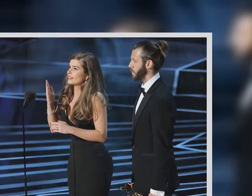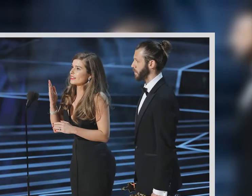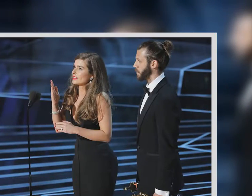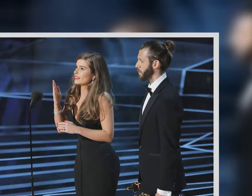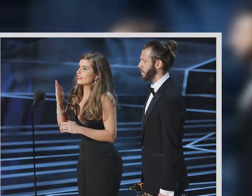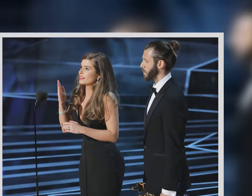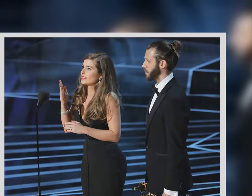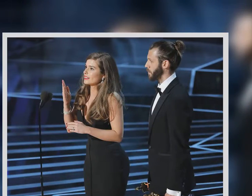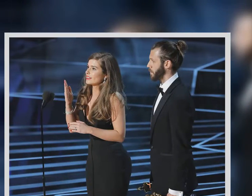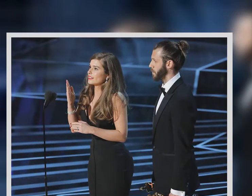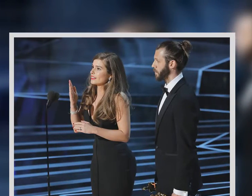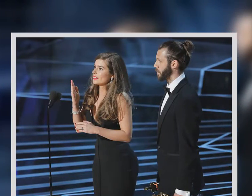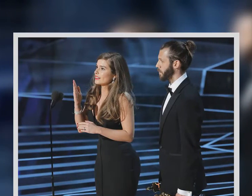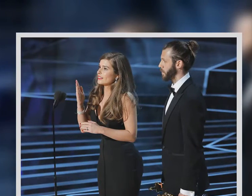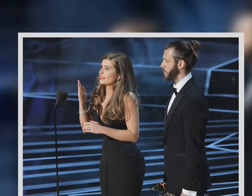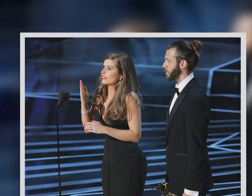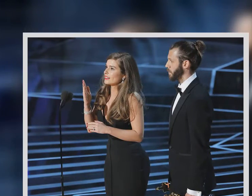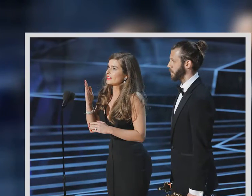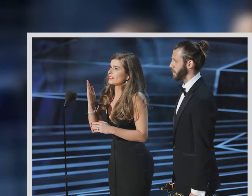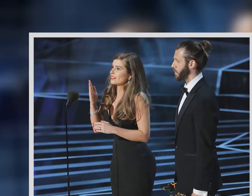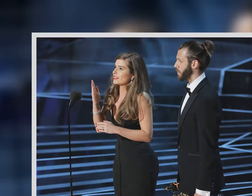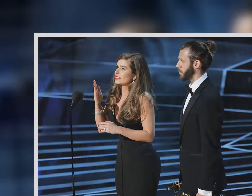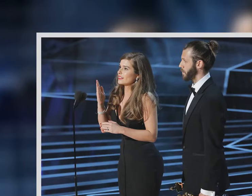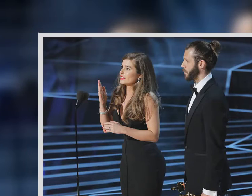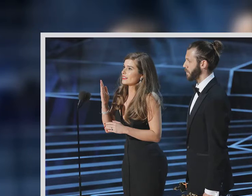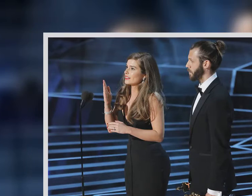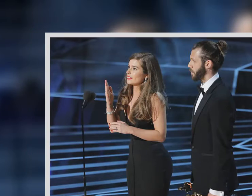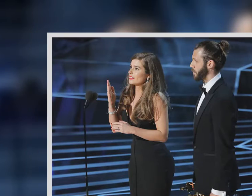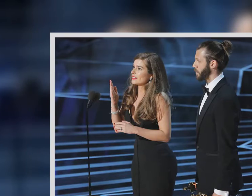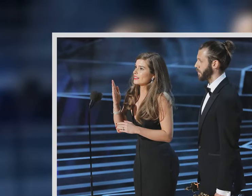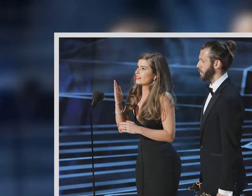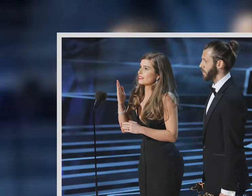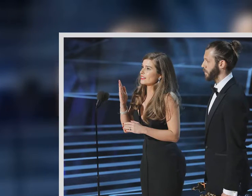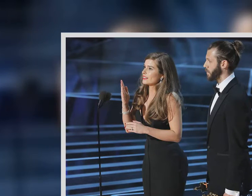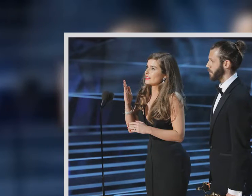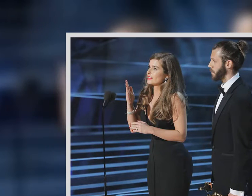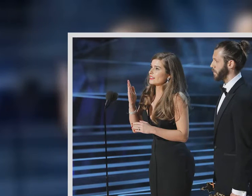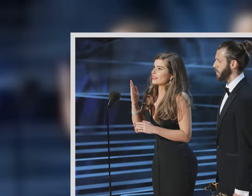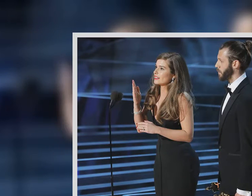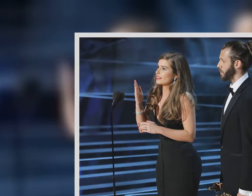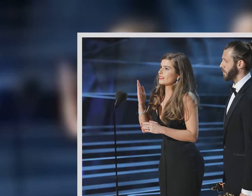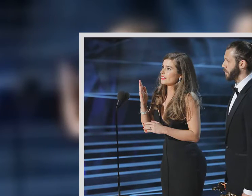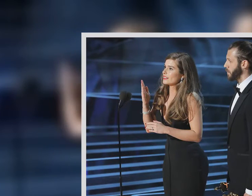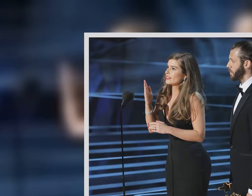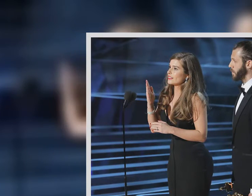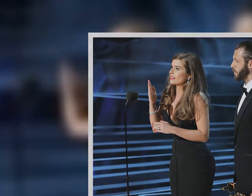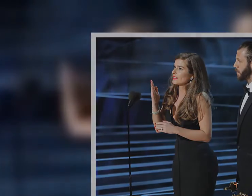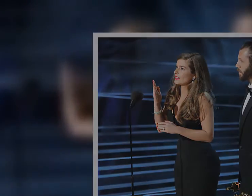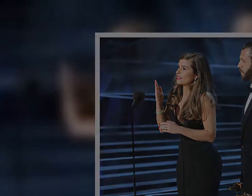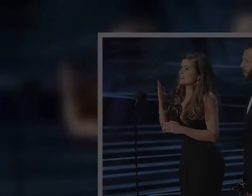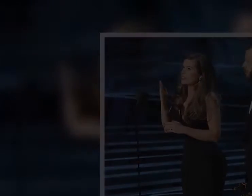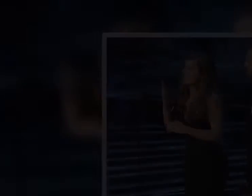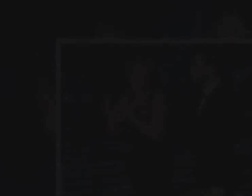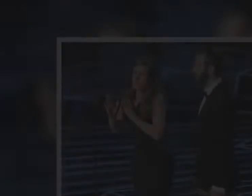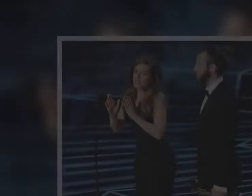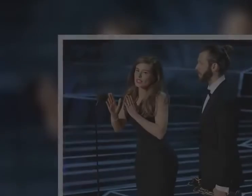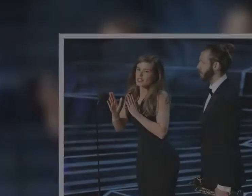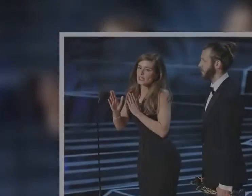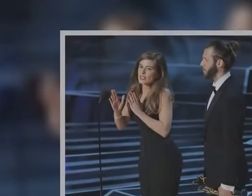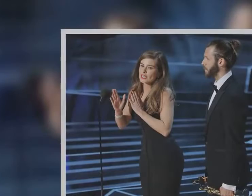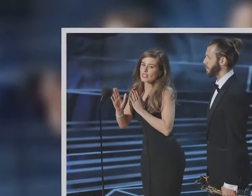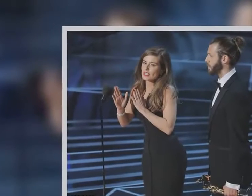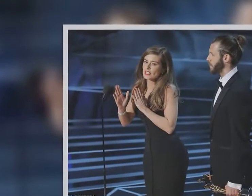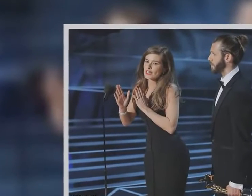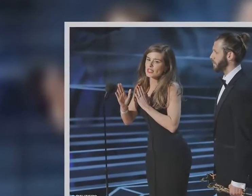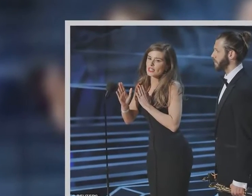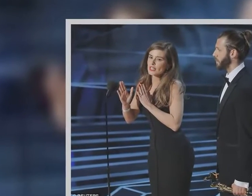And in 1976, Louise Fletcher signed to her deaf parents when she won Best Actress for One Flew Over the